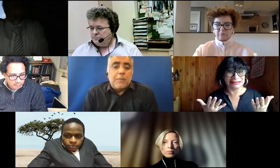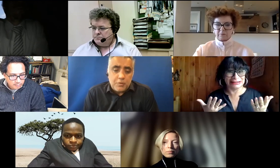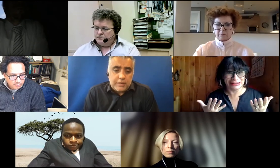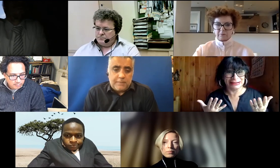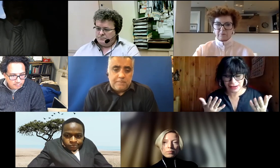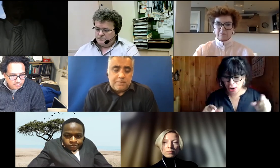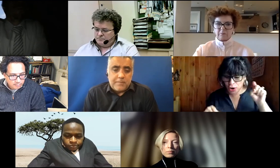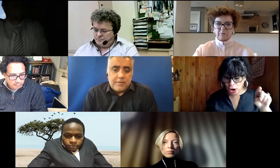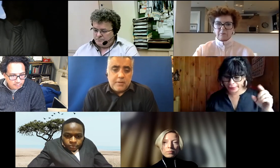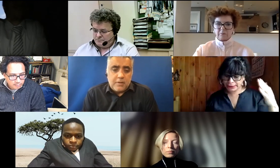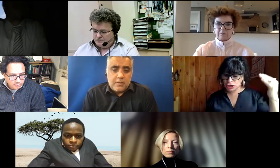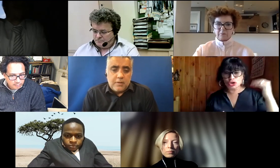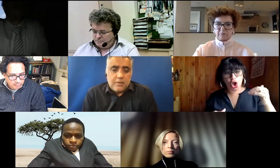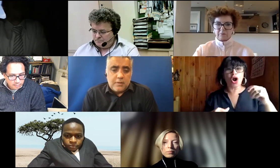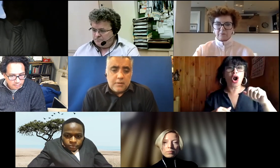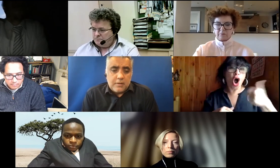the community.